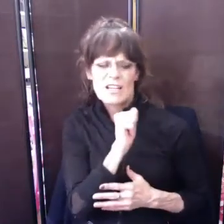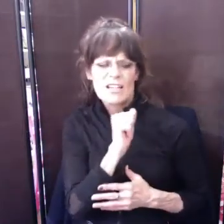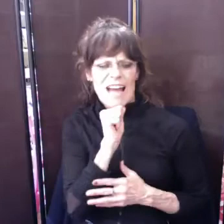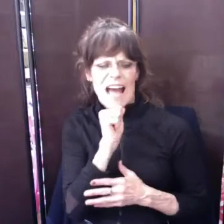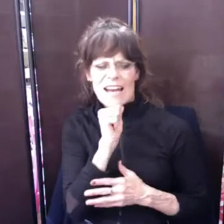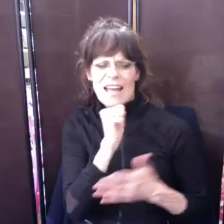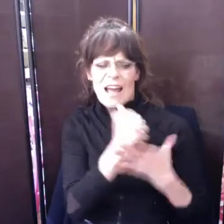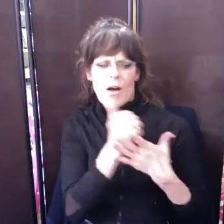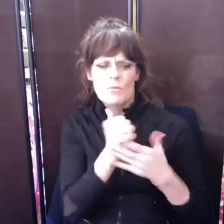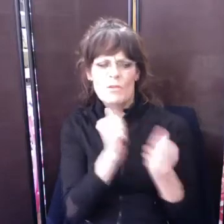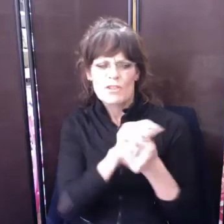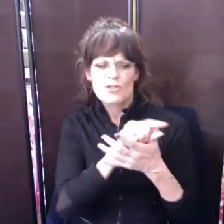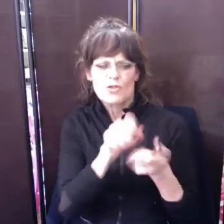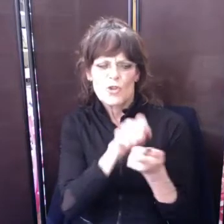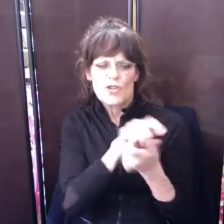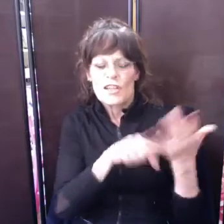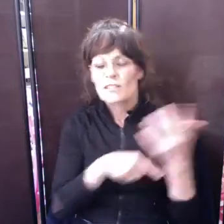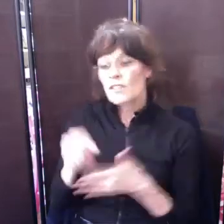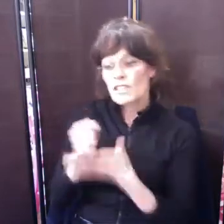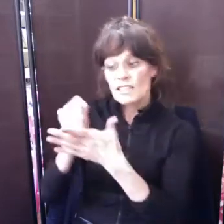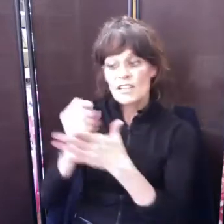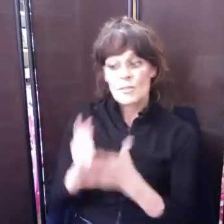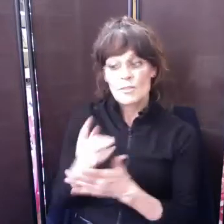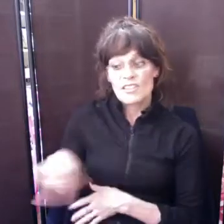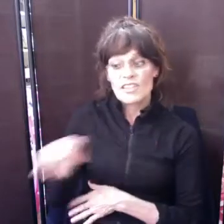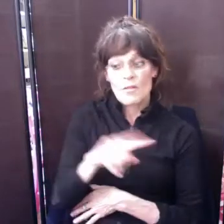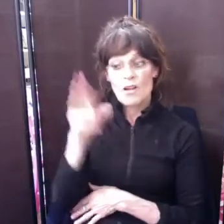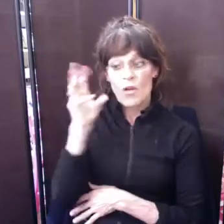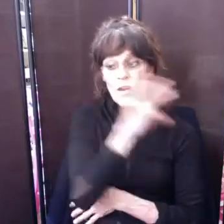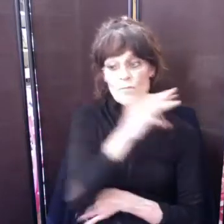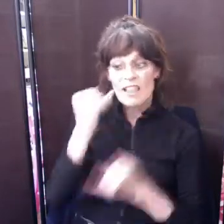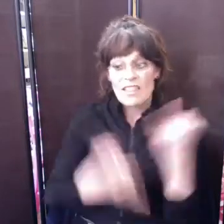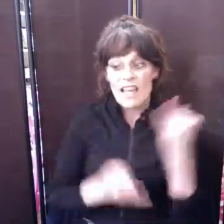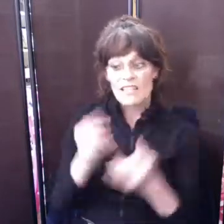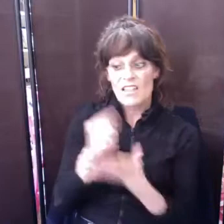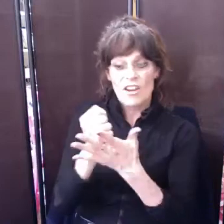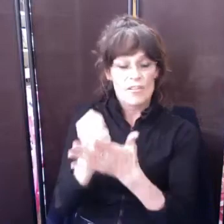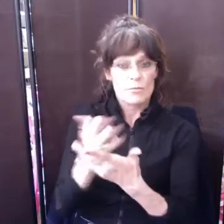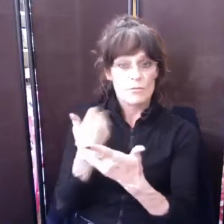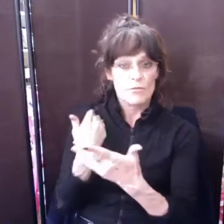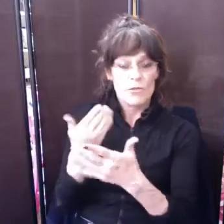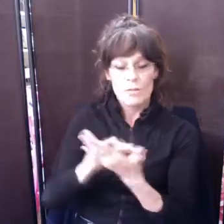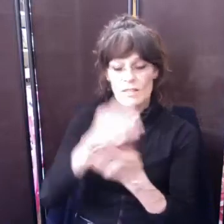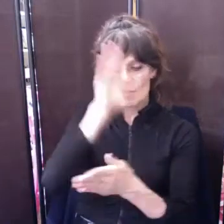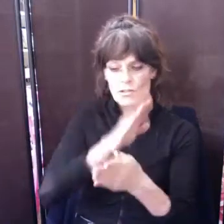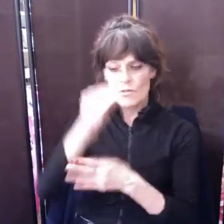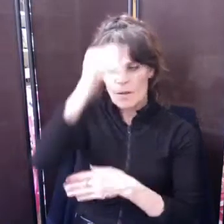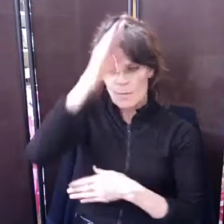these therapists that I had, they were just all weird. So my final therapist before I got sober was a guy named Sid, and he